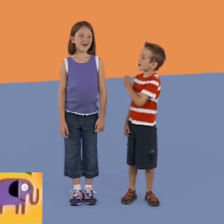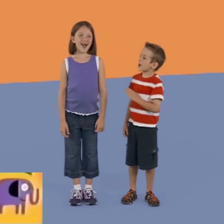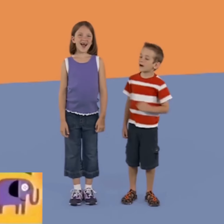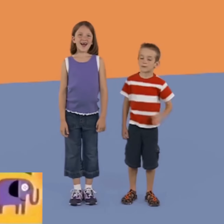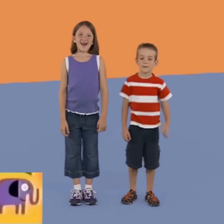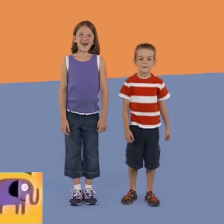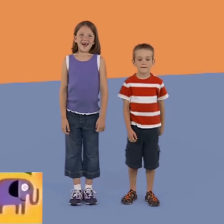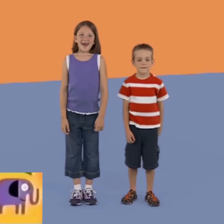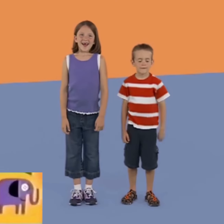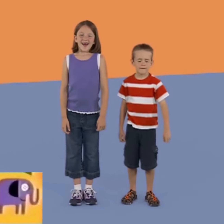I am?